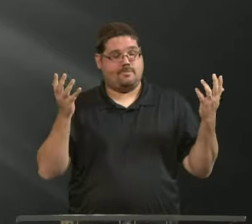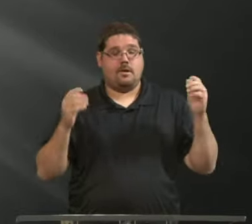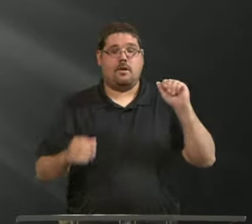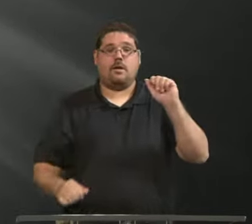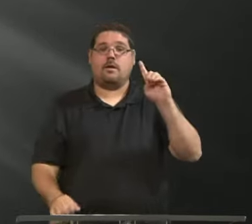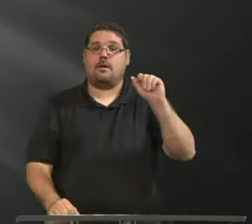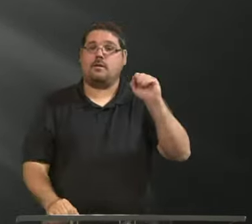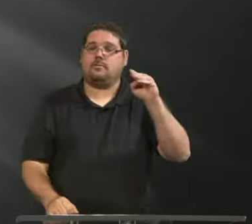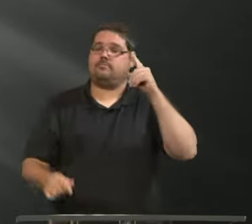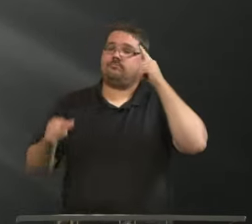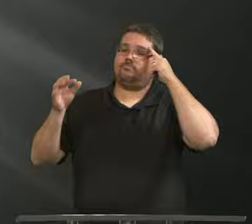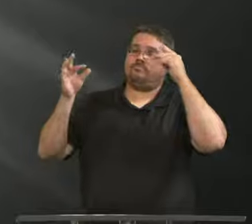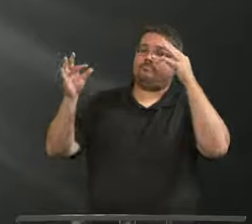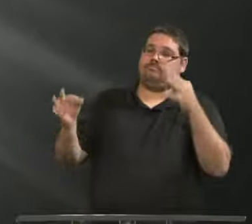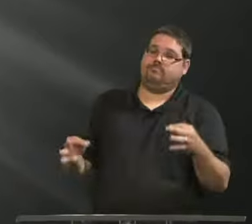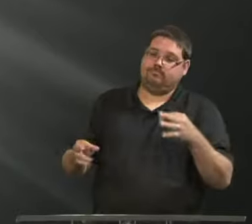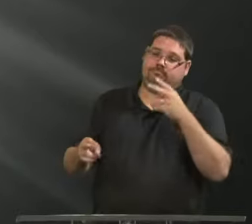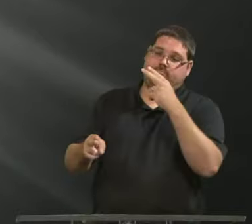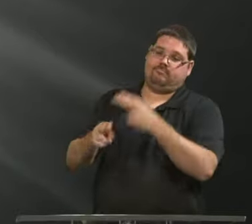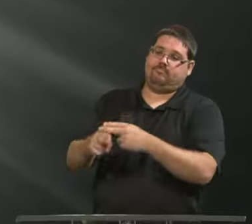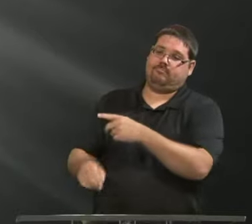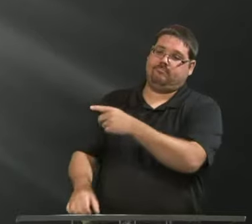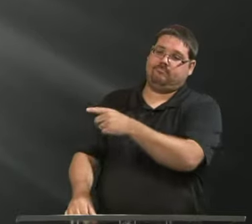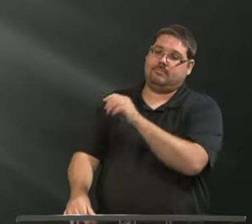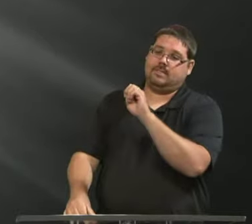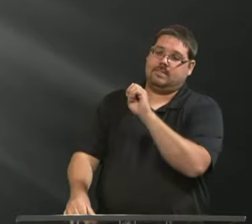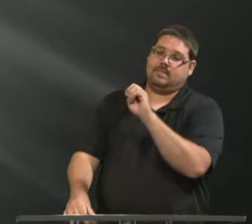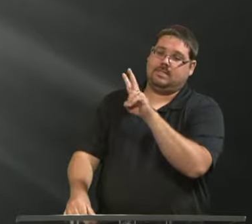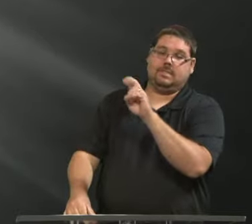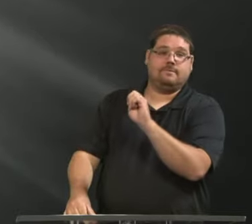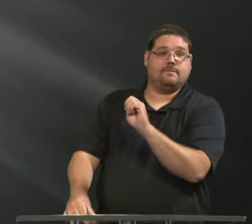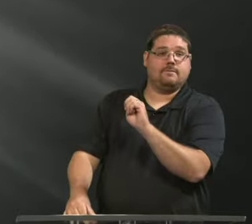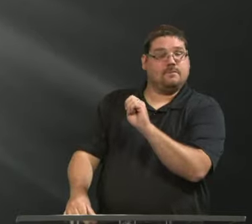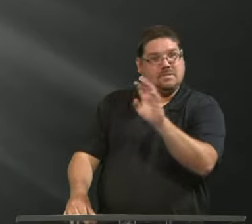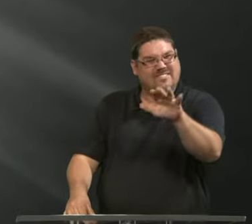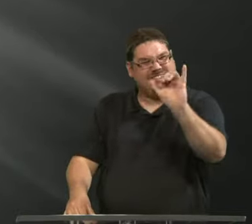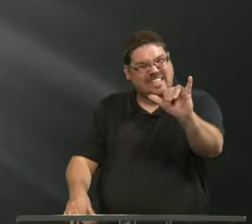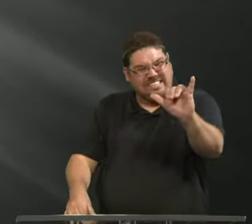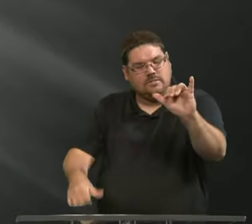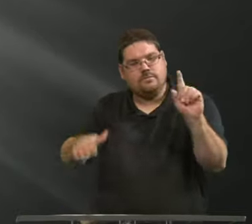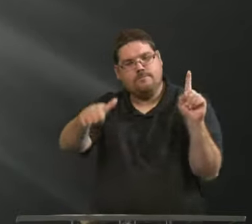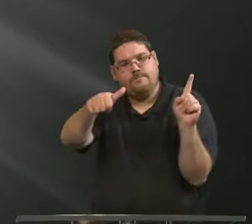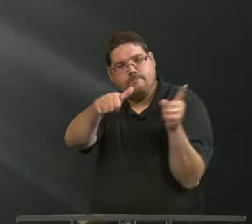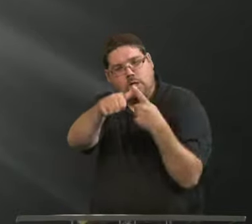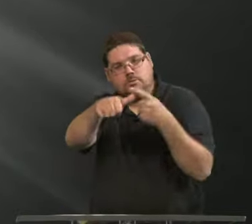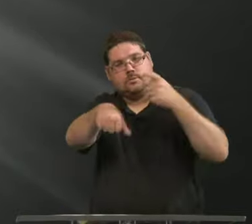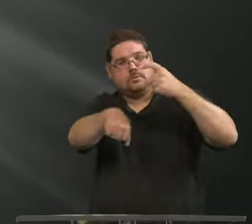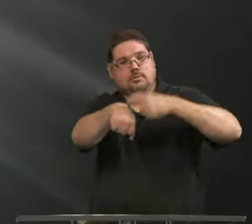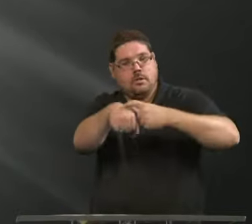other, and Adam decided, I'm going to name my wife